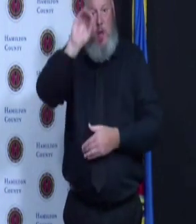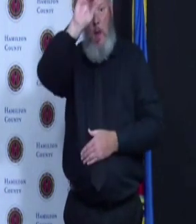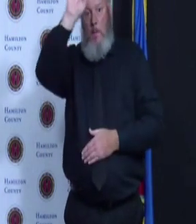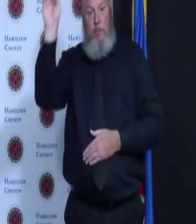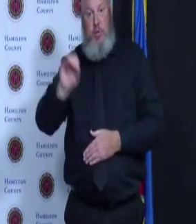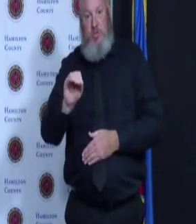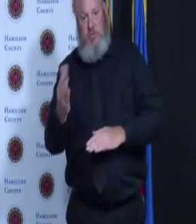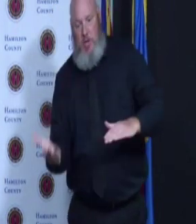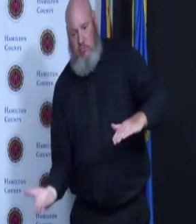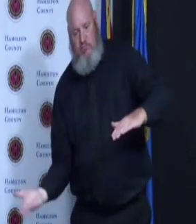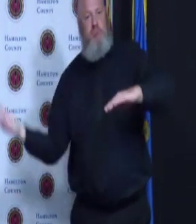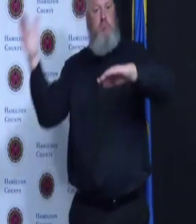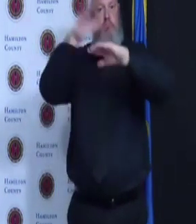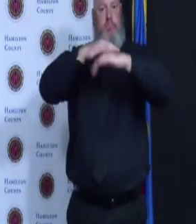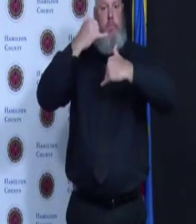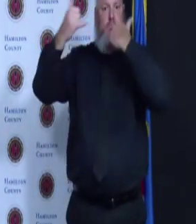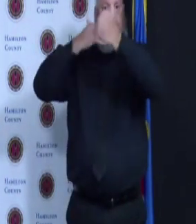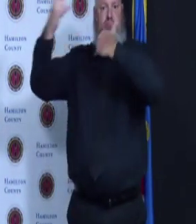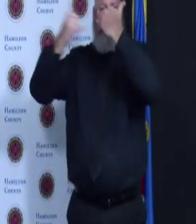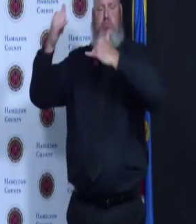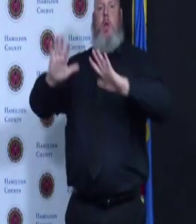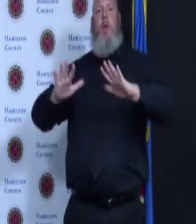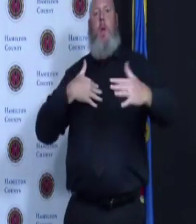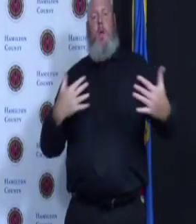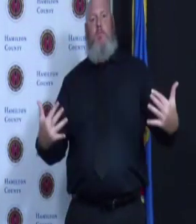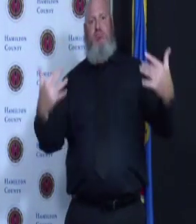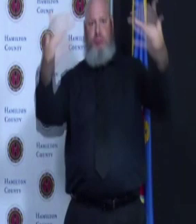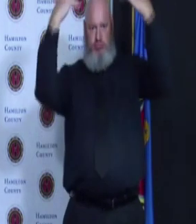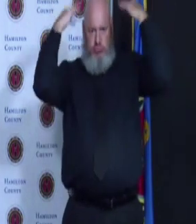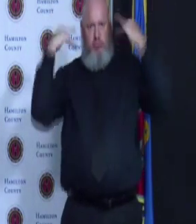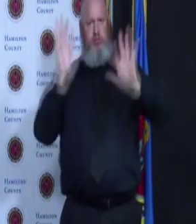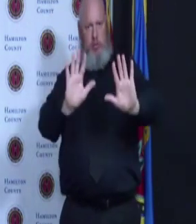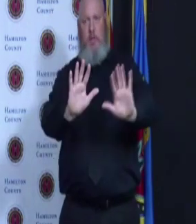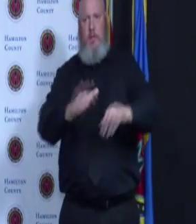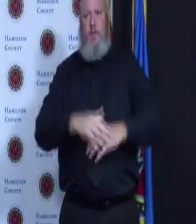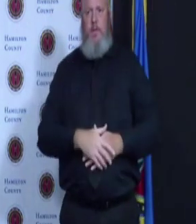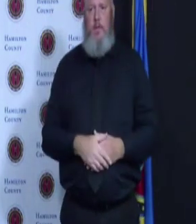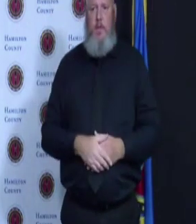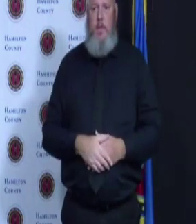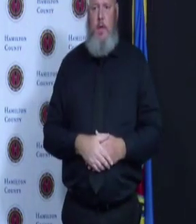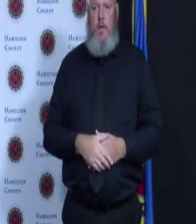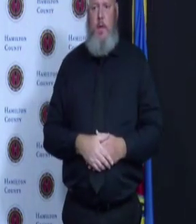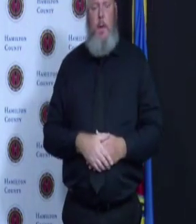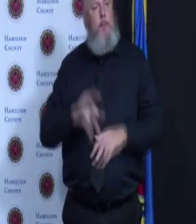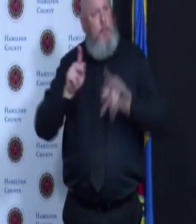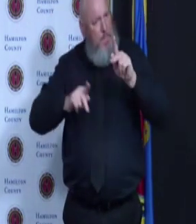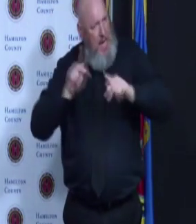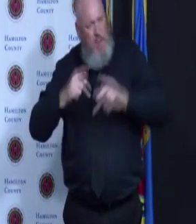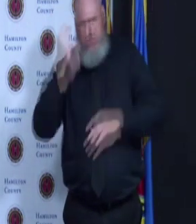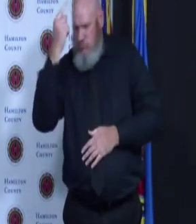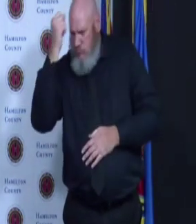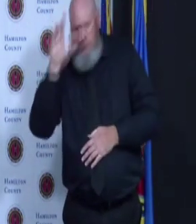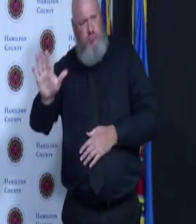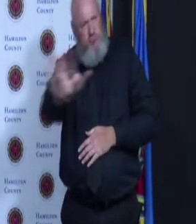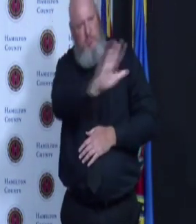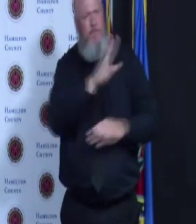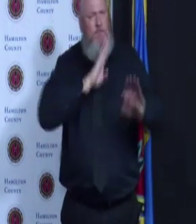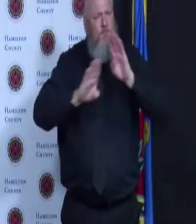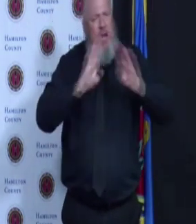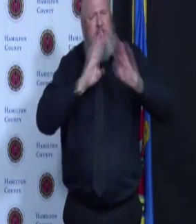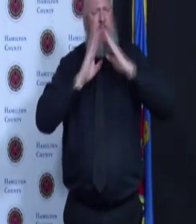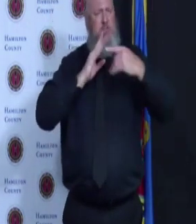I recognize that people are really frustrated by not being able to get through, I don't think any agency is ready